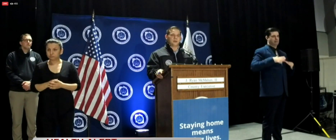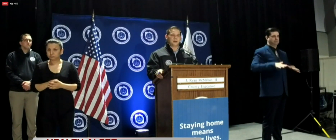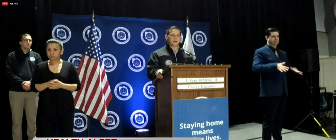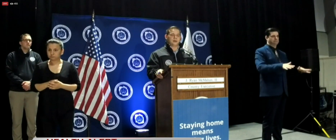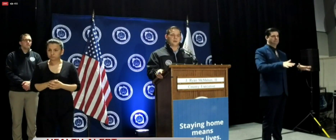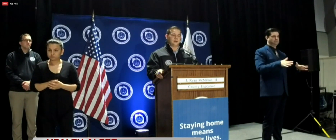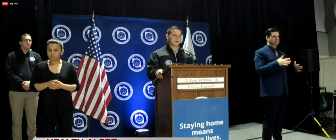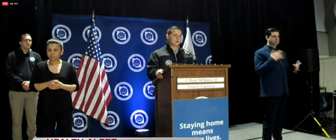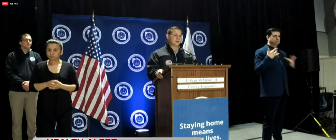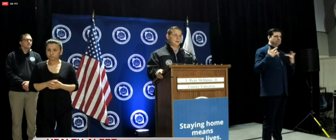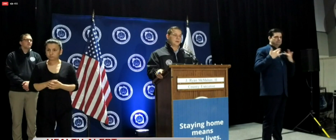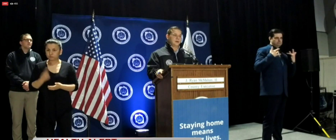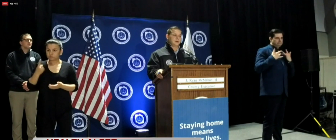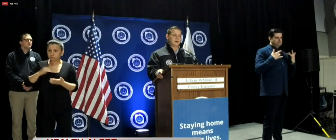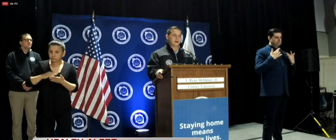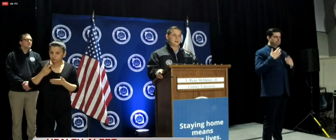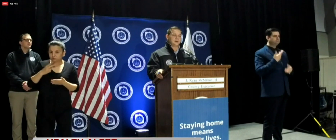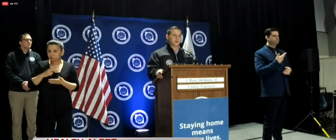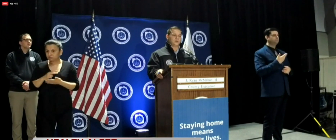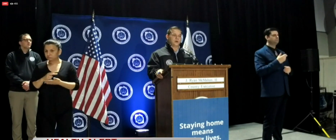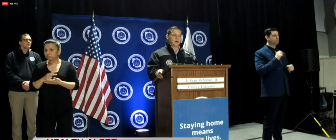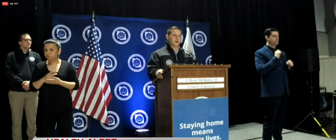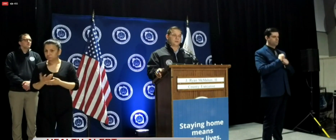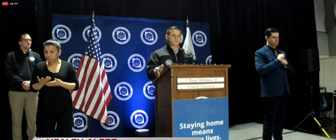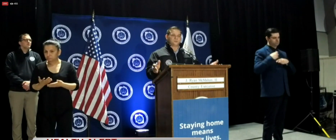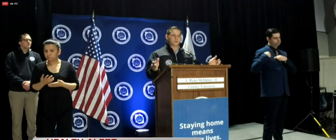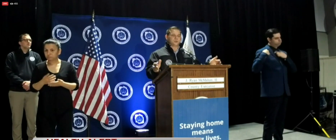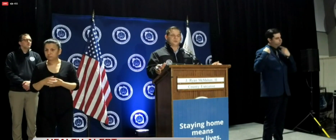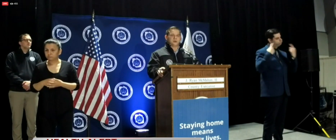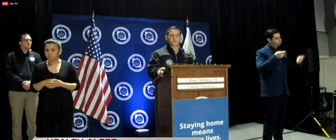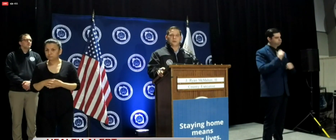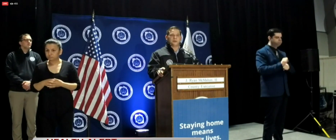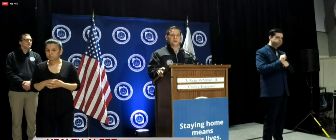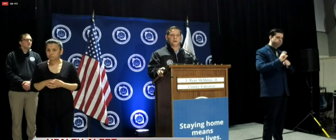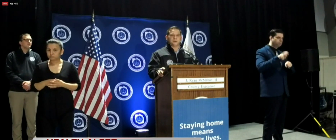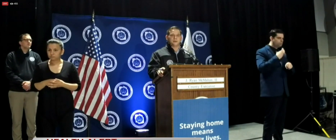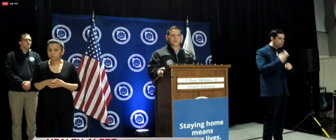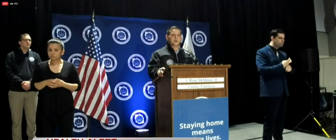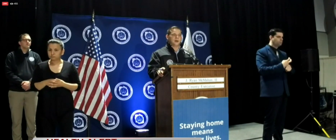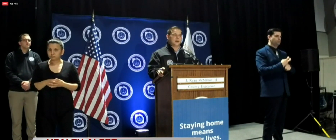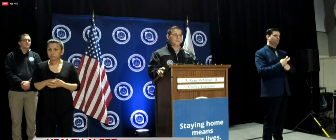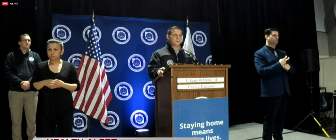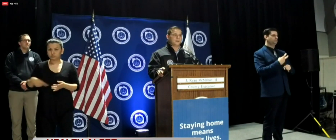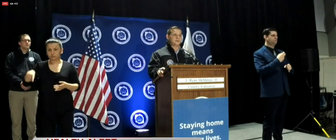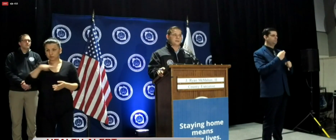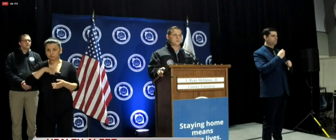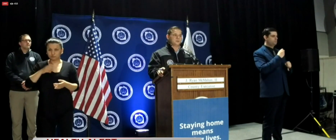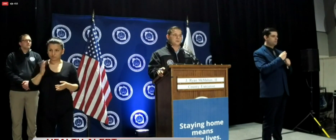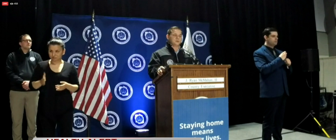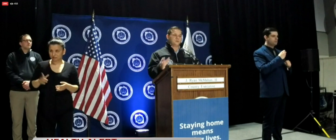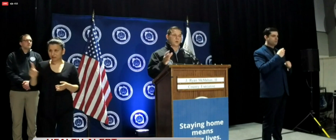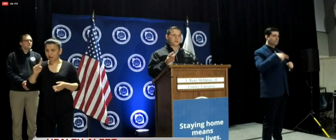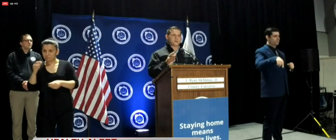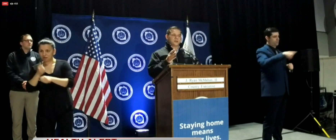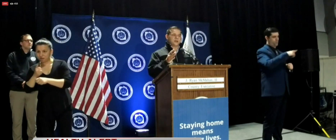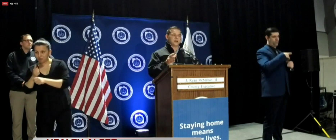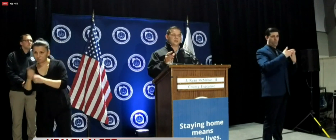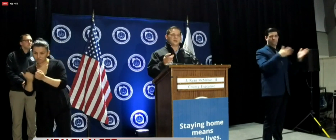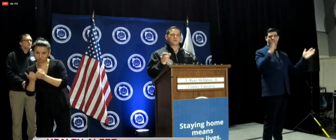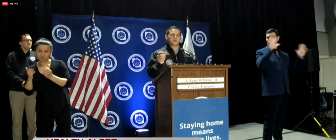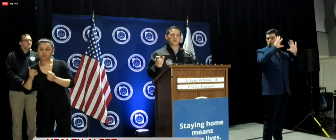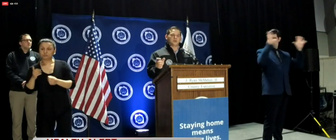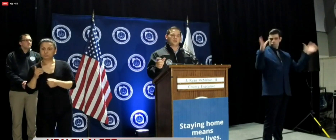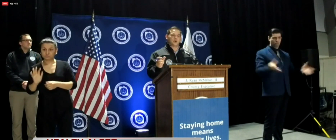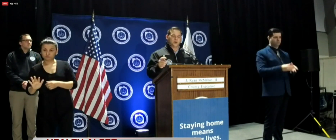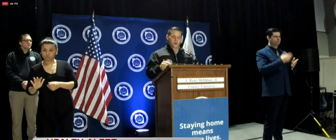month, and I think overall we've done pretty good. It's just focusing in on the